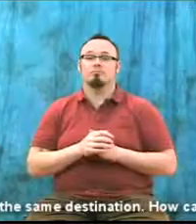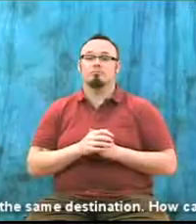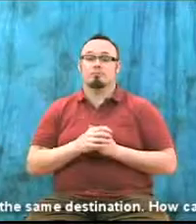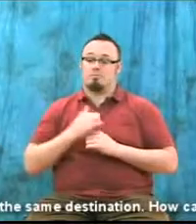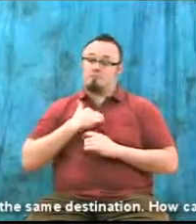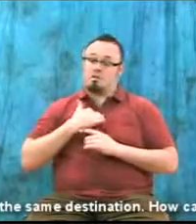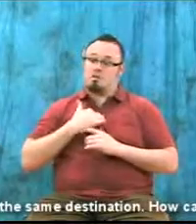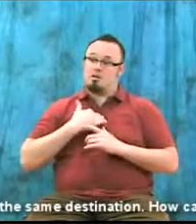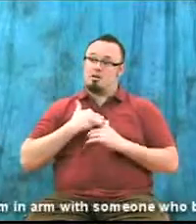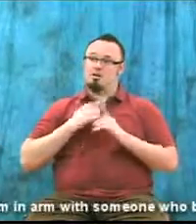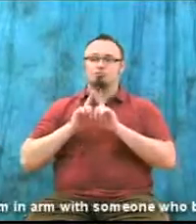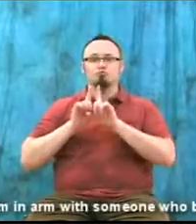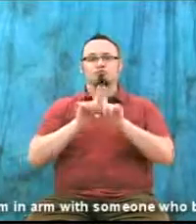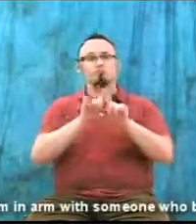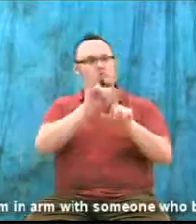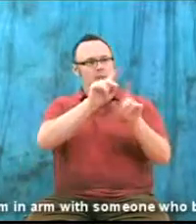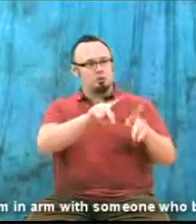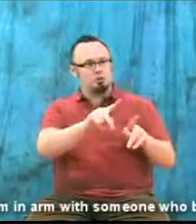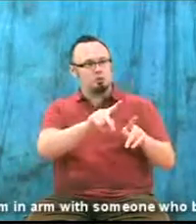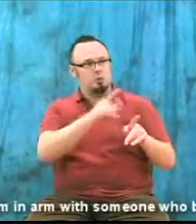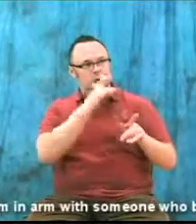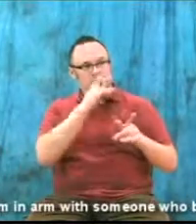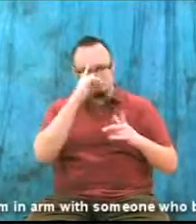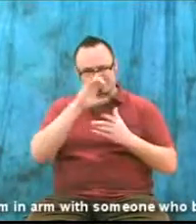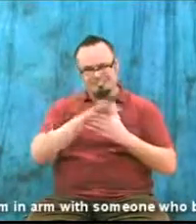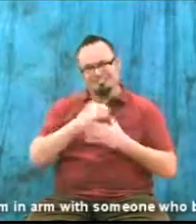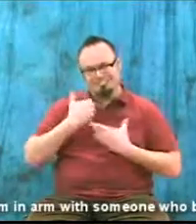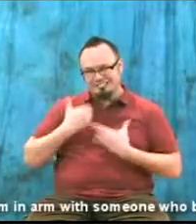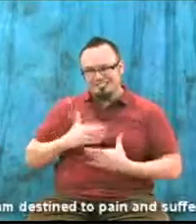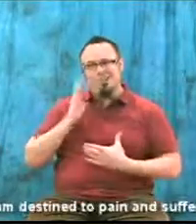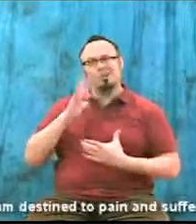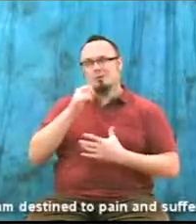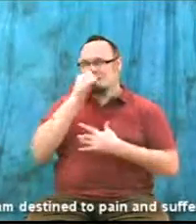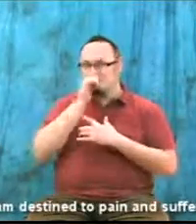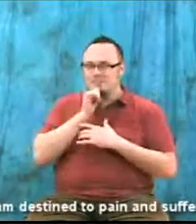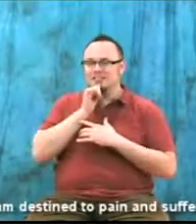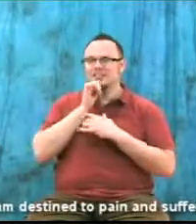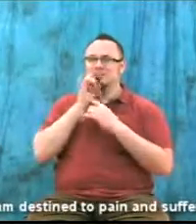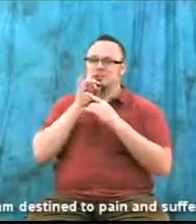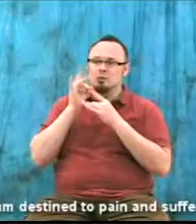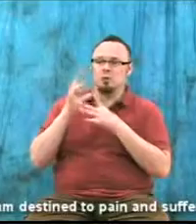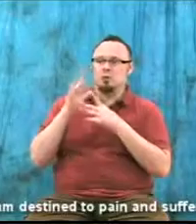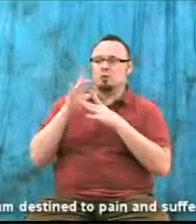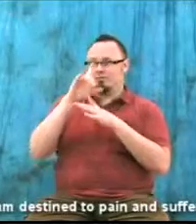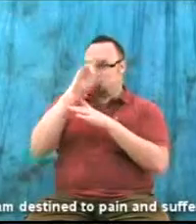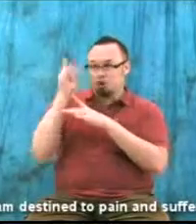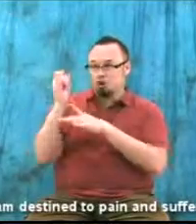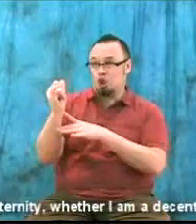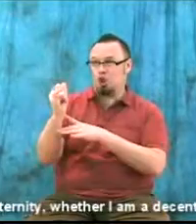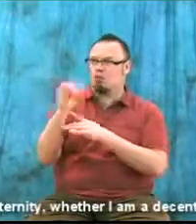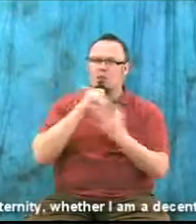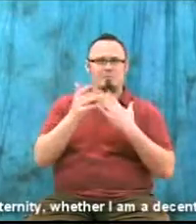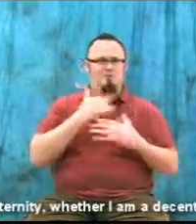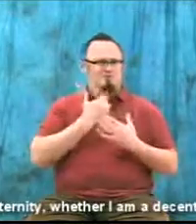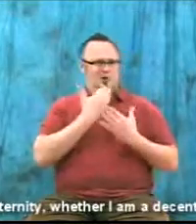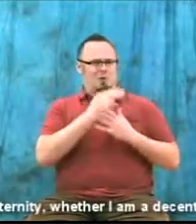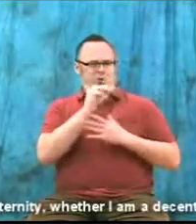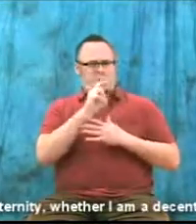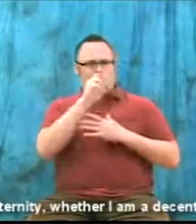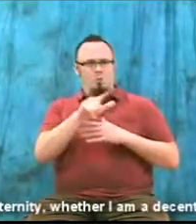can I walk arm in arm with someone who believes I am destined to pain and suffering for eternity whether I am a decent moral person or